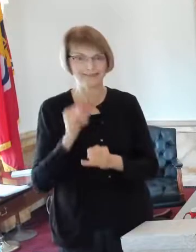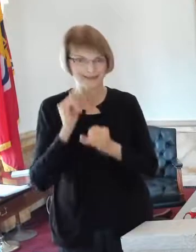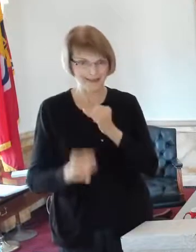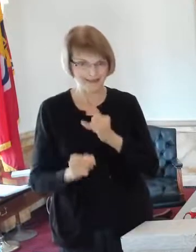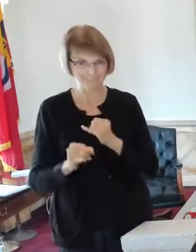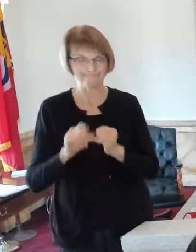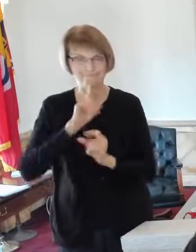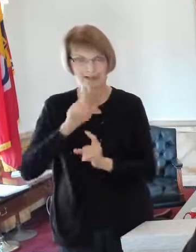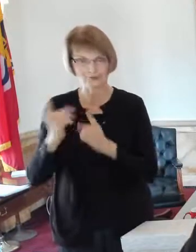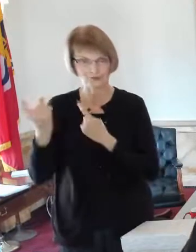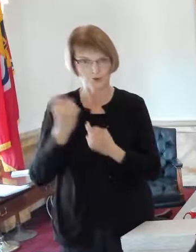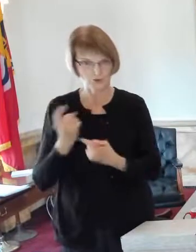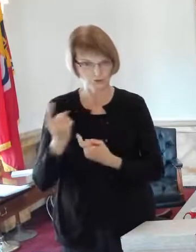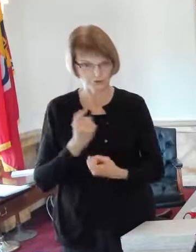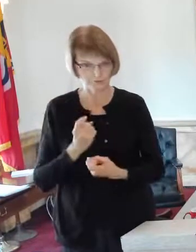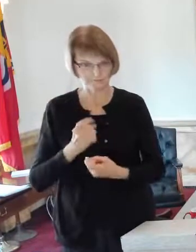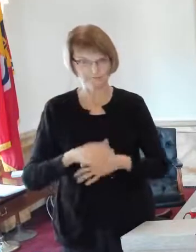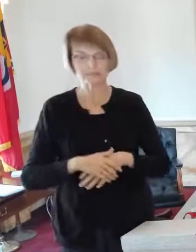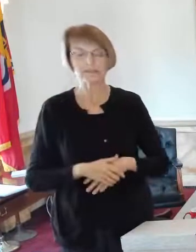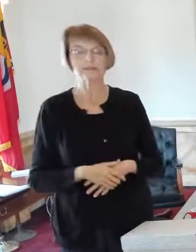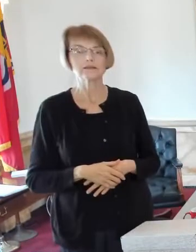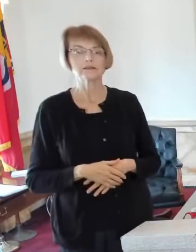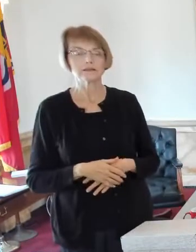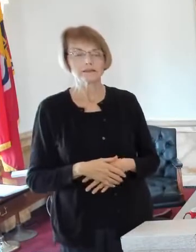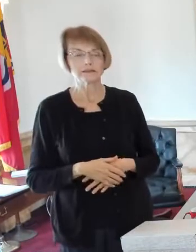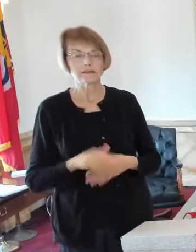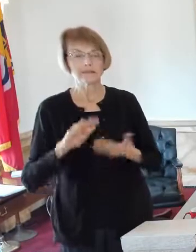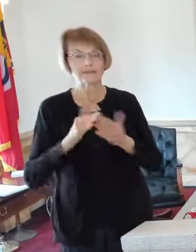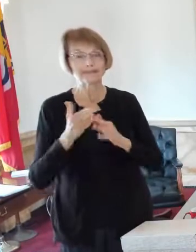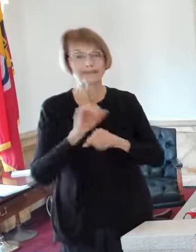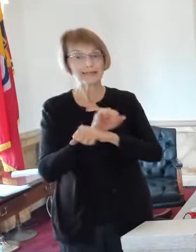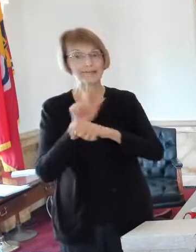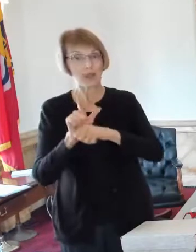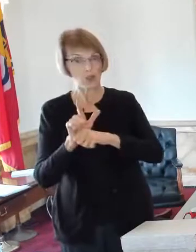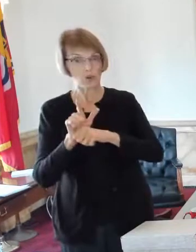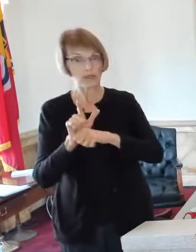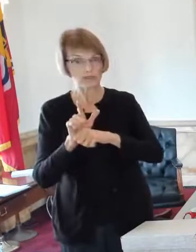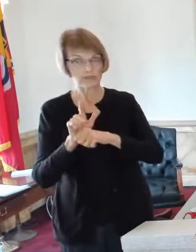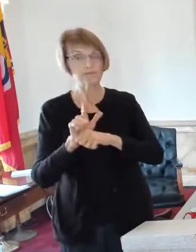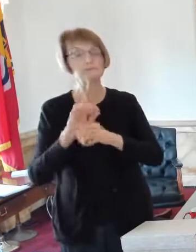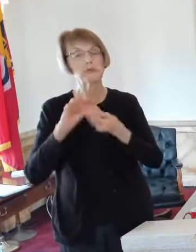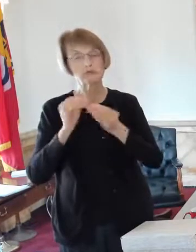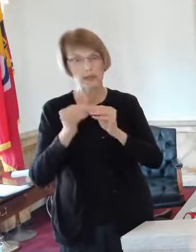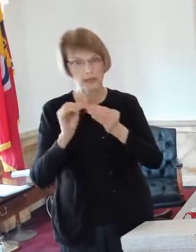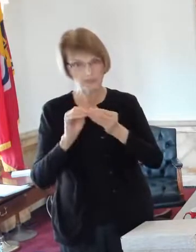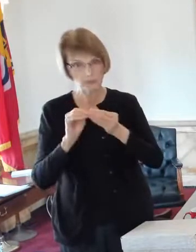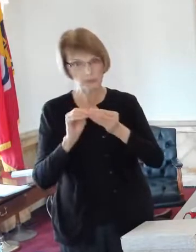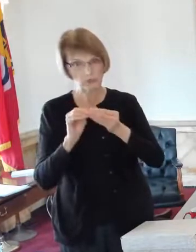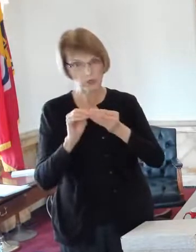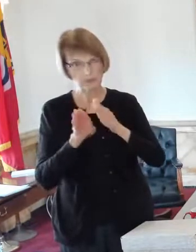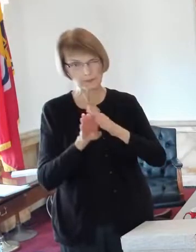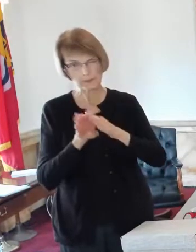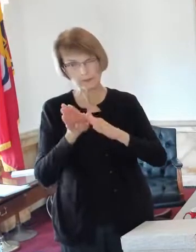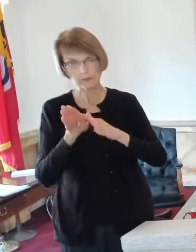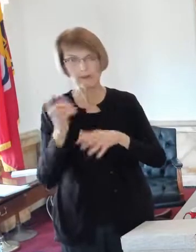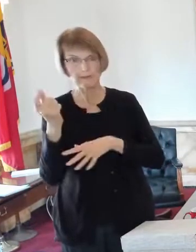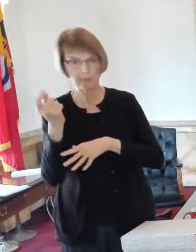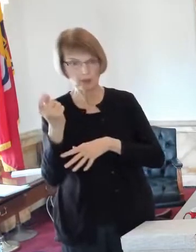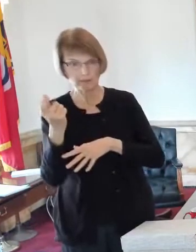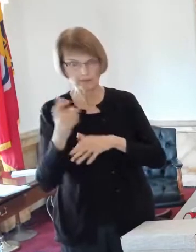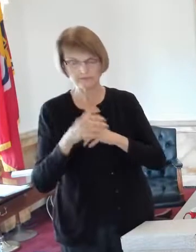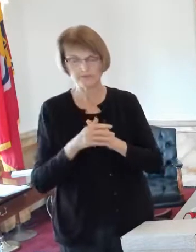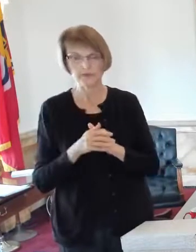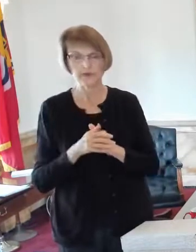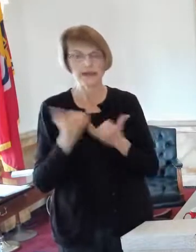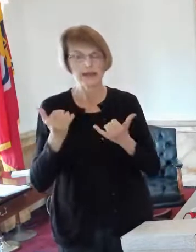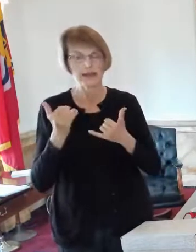questions. So in the city of St. Louis, numbers are ticking up just a bit. We are